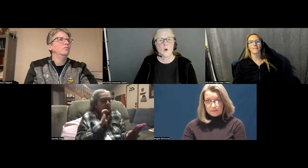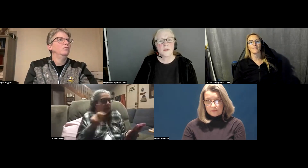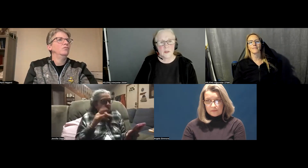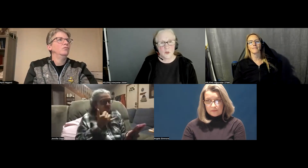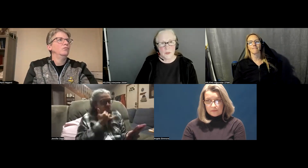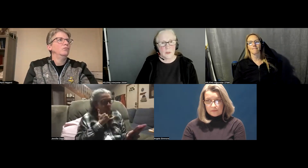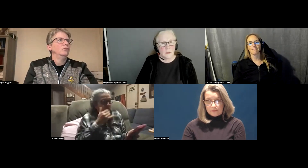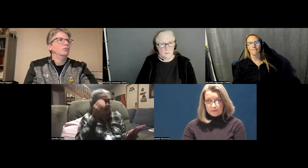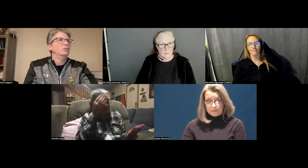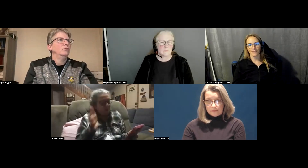Oh, I see the 22nd.